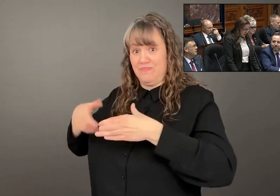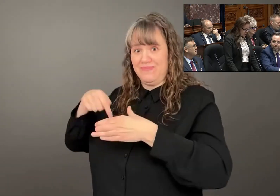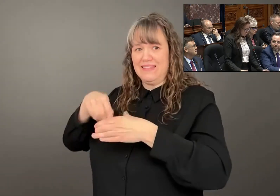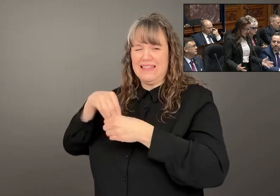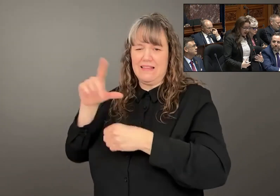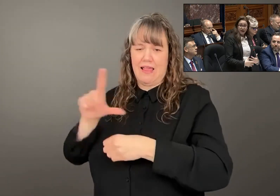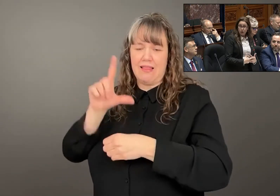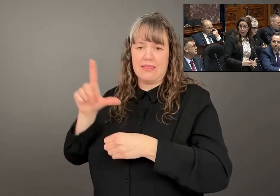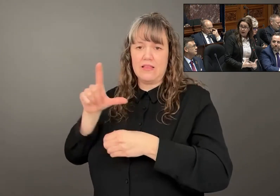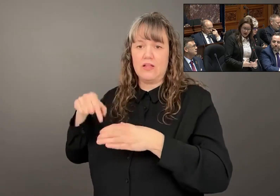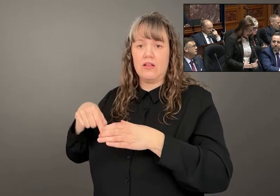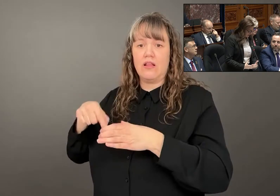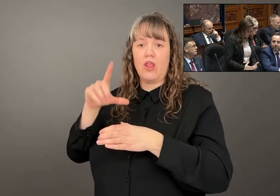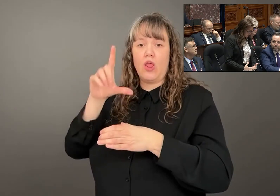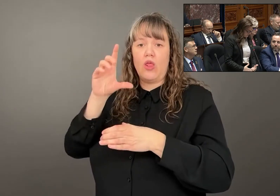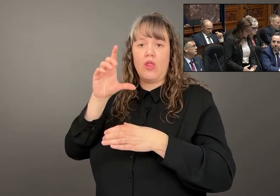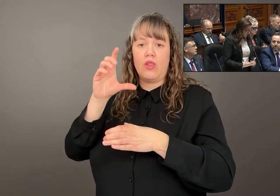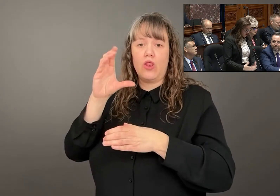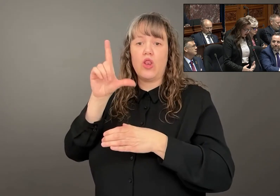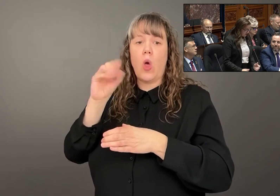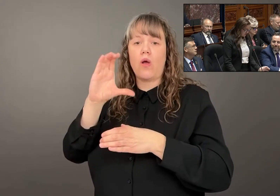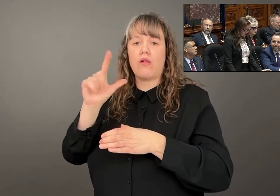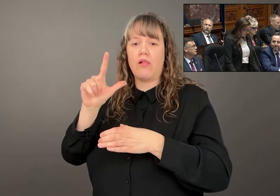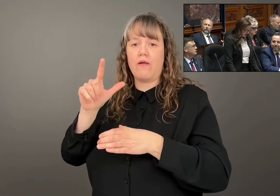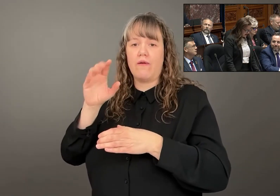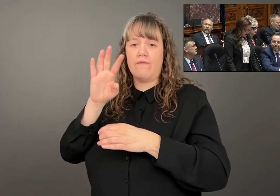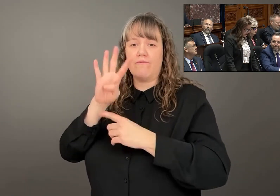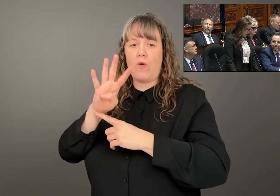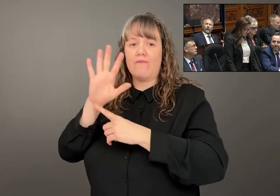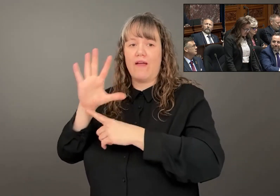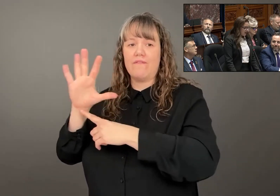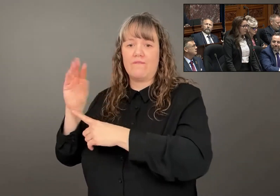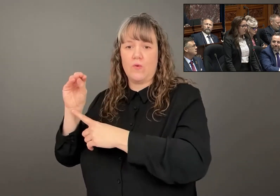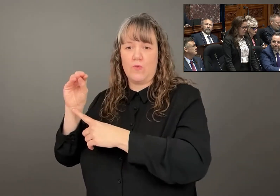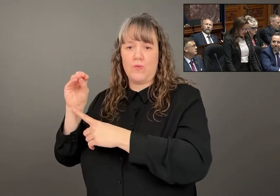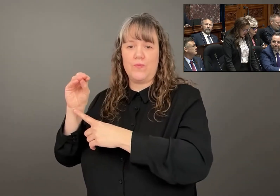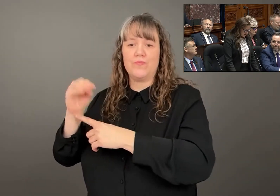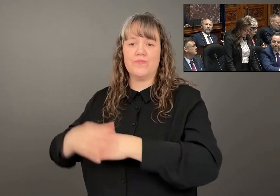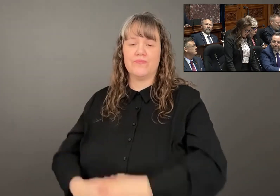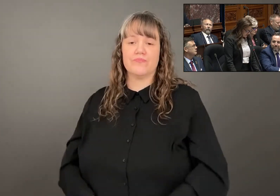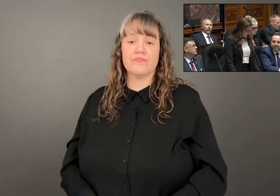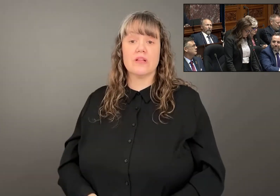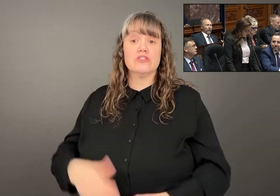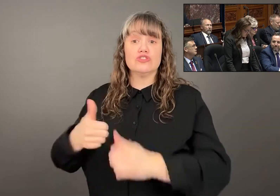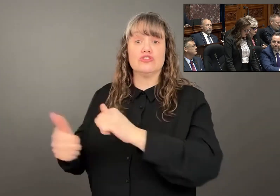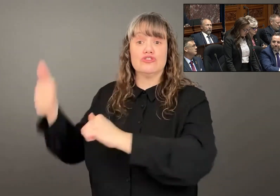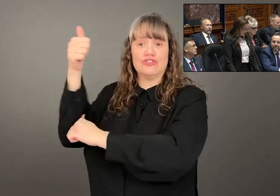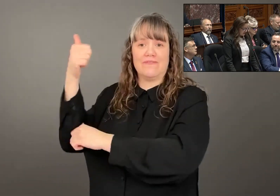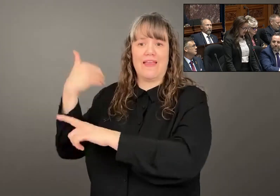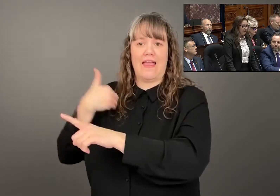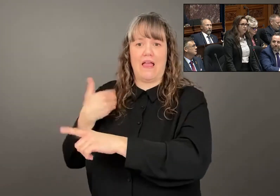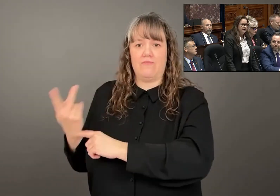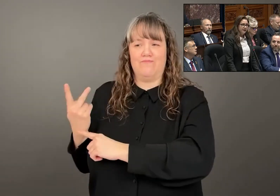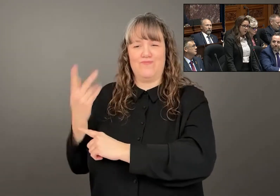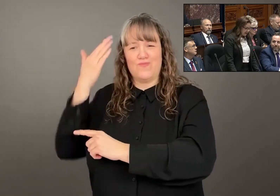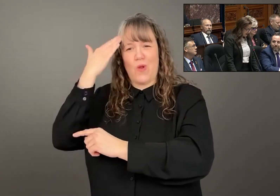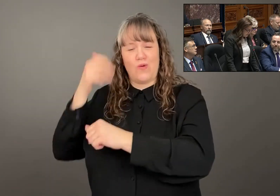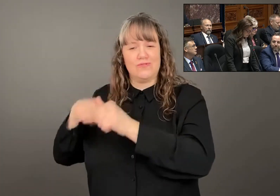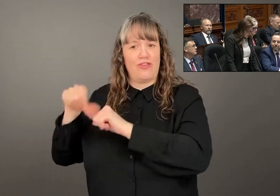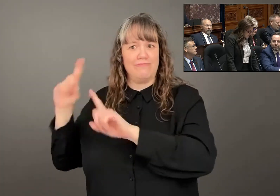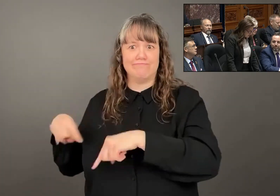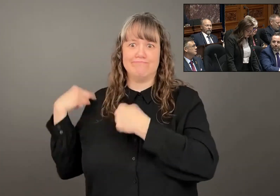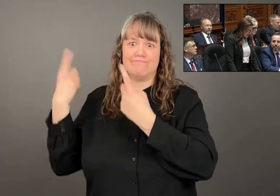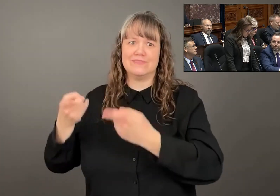4550. Jordan and I go way back to our childhood, and who would have thought 35 years later he would be union president and I would be an